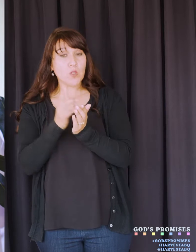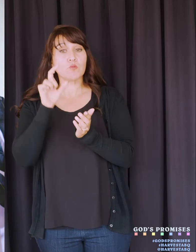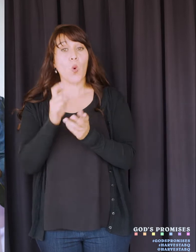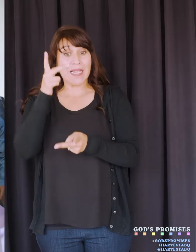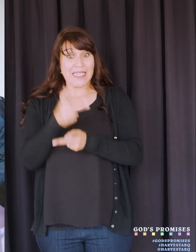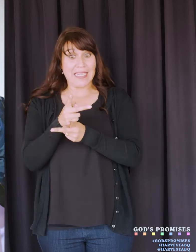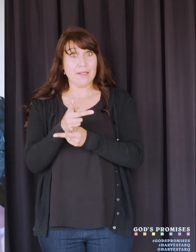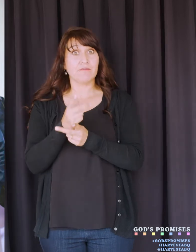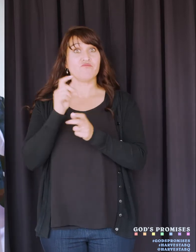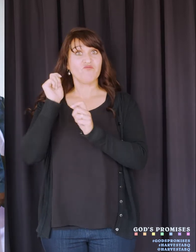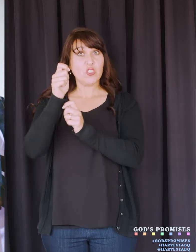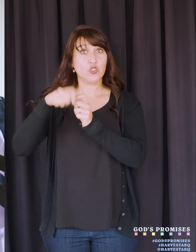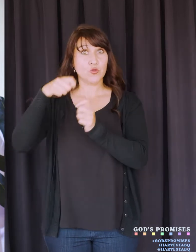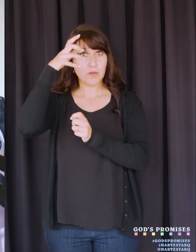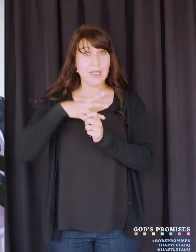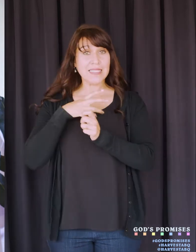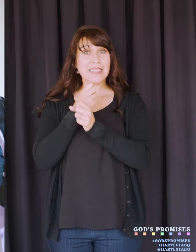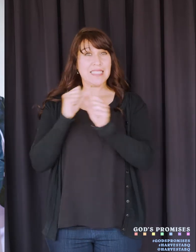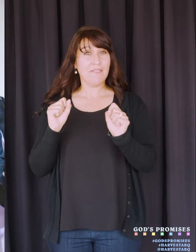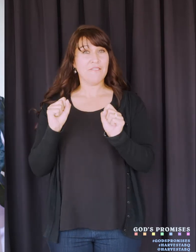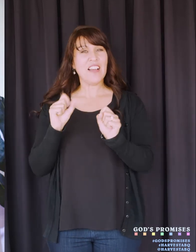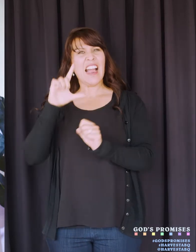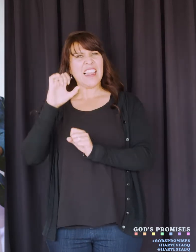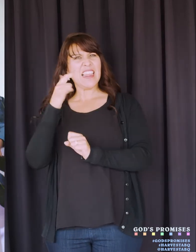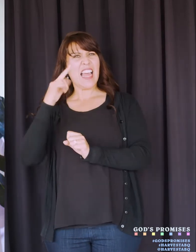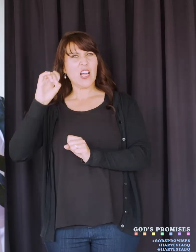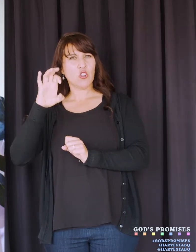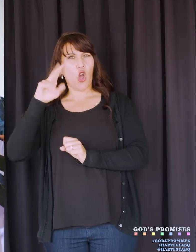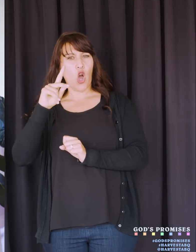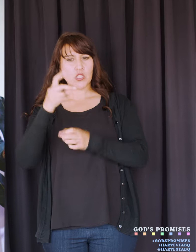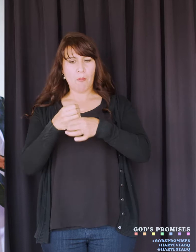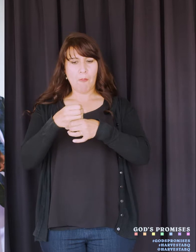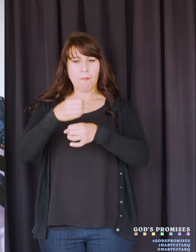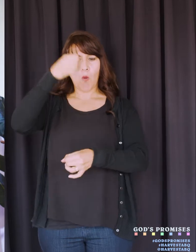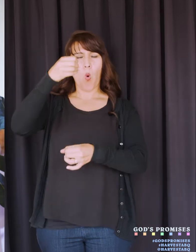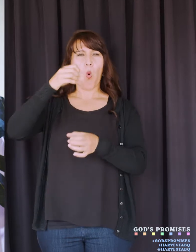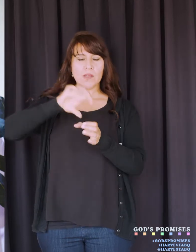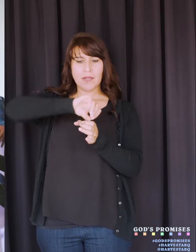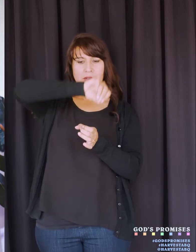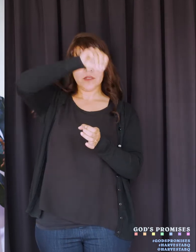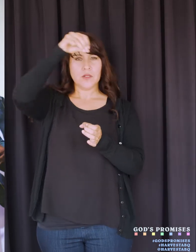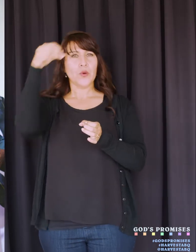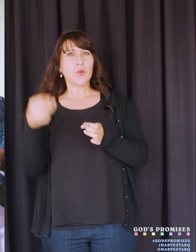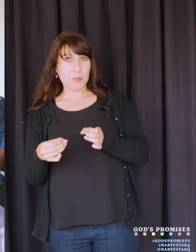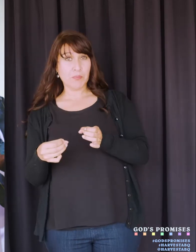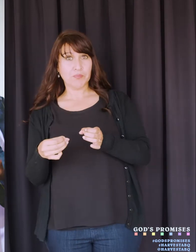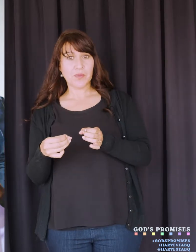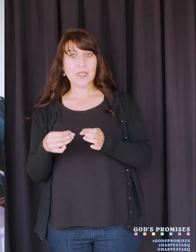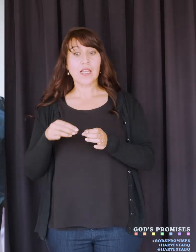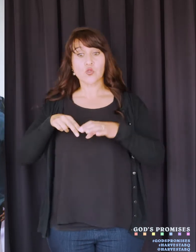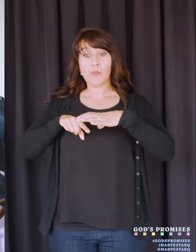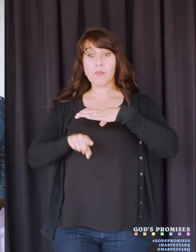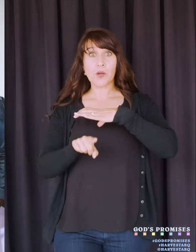the fishermen safe. They have something called leg locks. There's a pole that comes up and kind of a C shape up on the top, and you